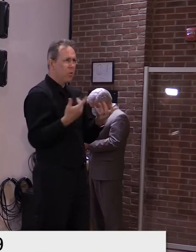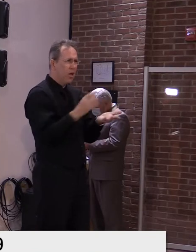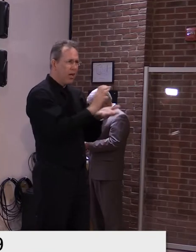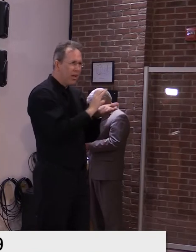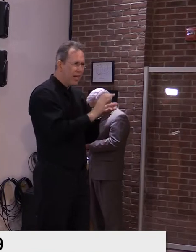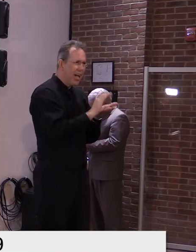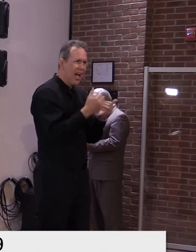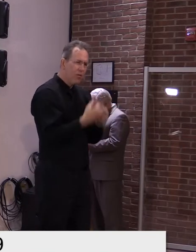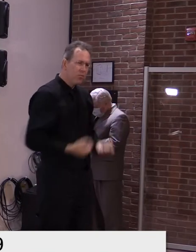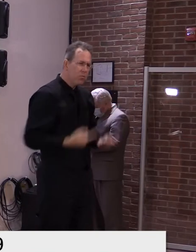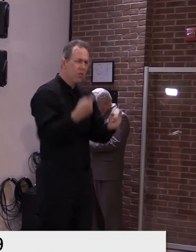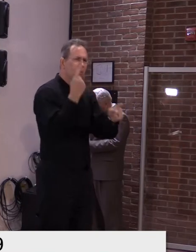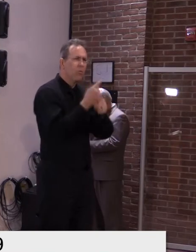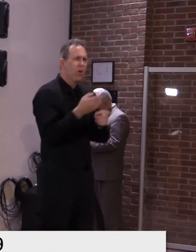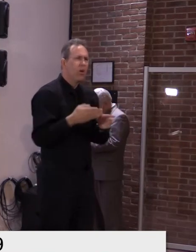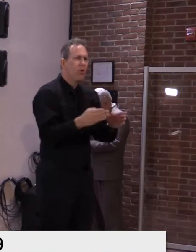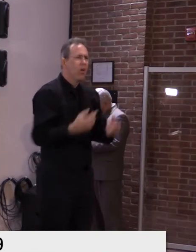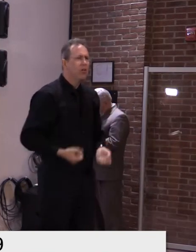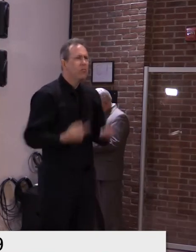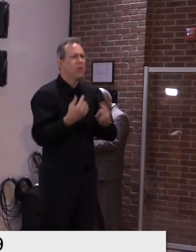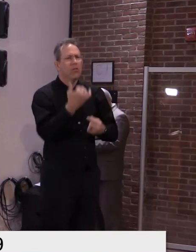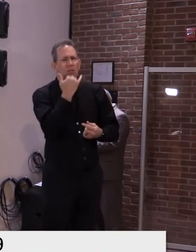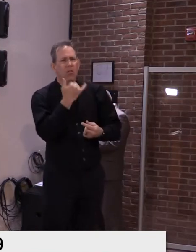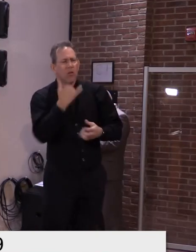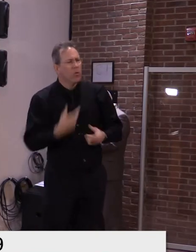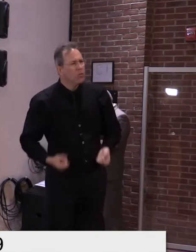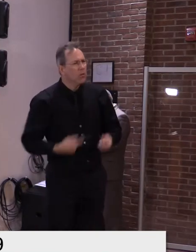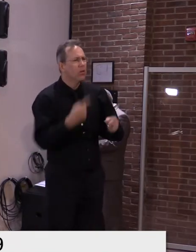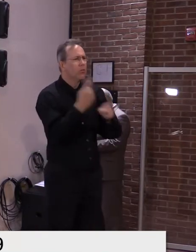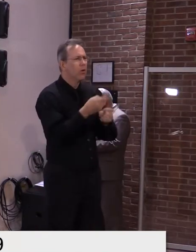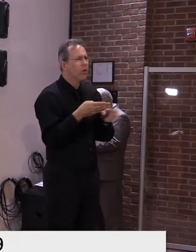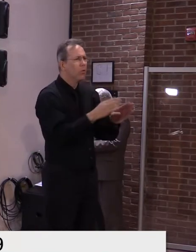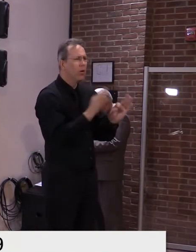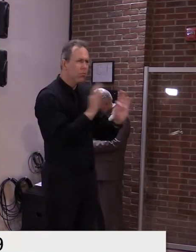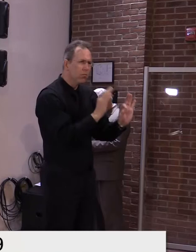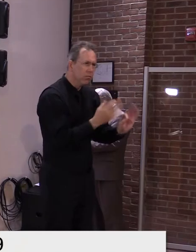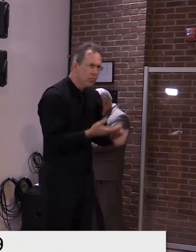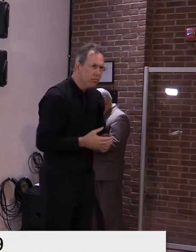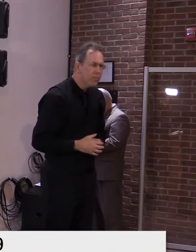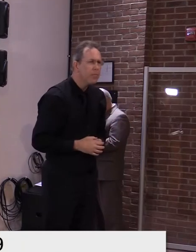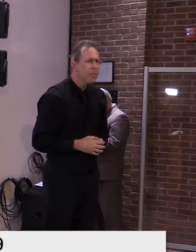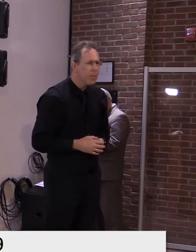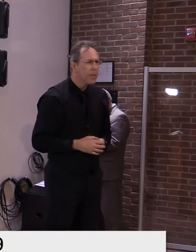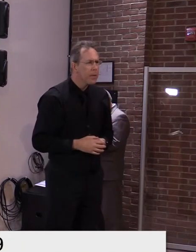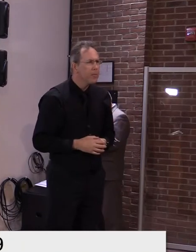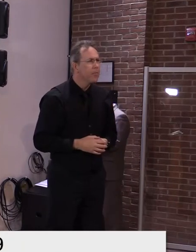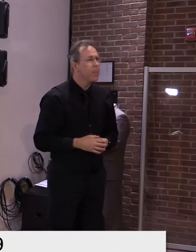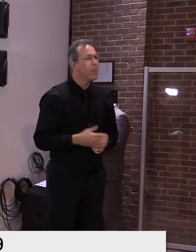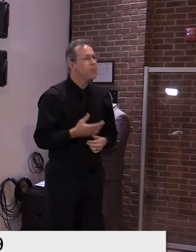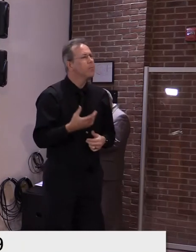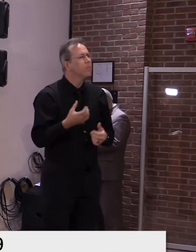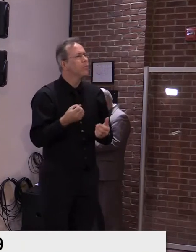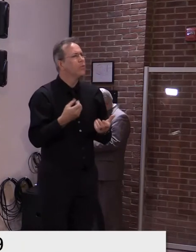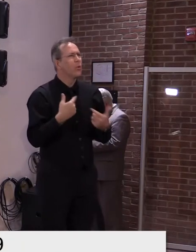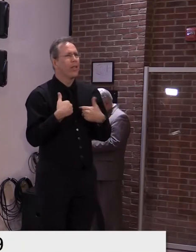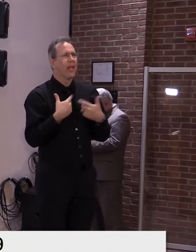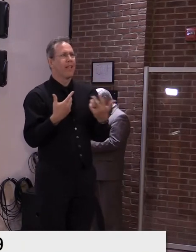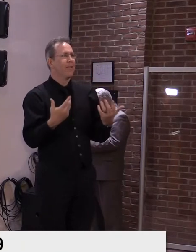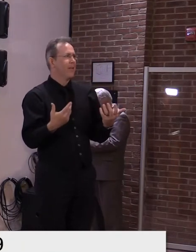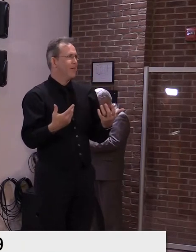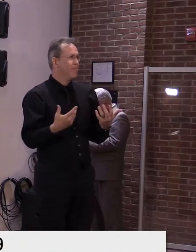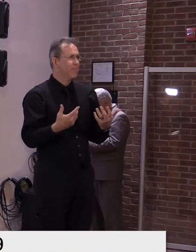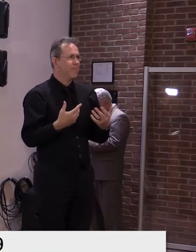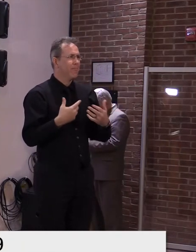fashion. And when I say that, we have some incredible legacy, monumental needs in this